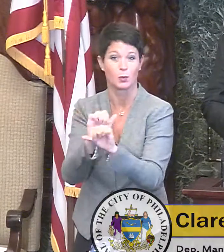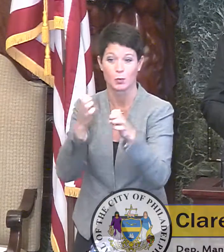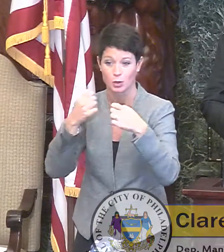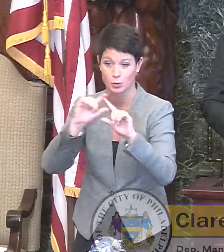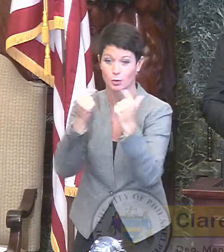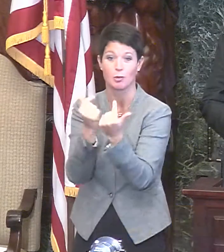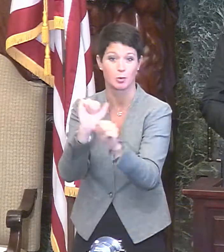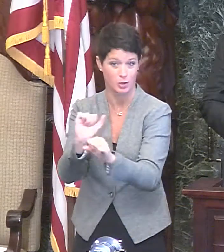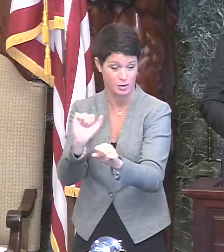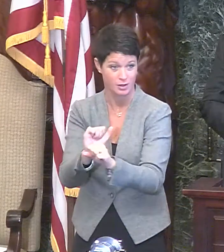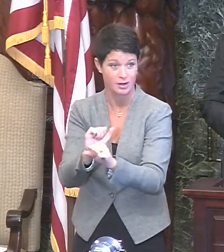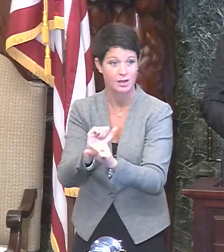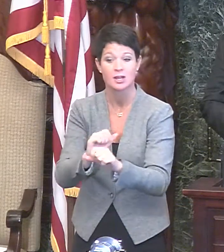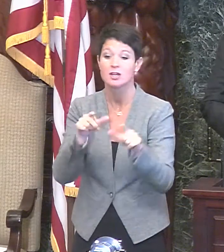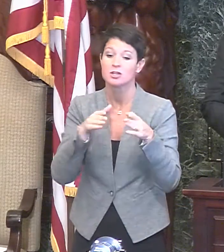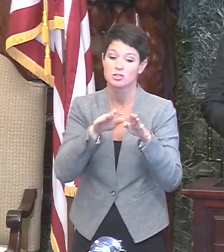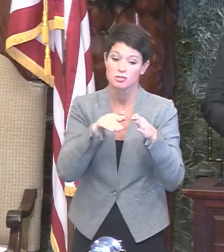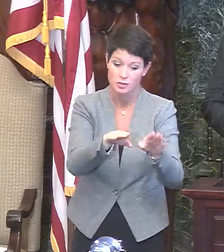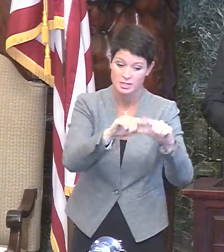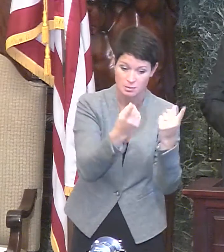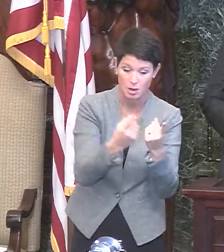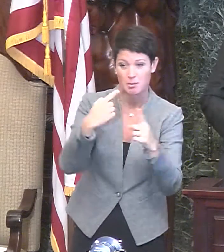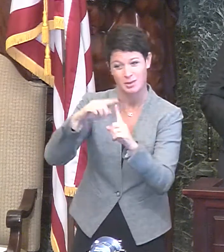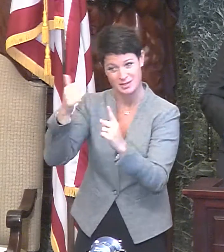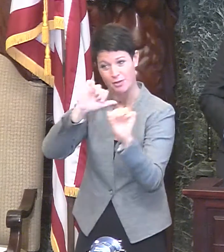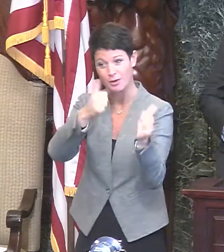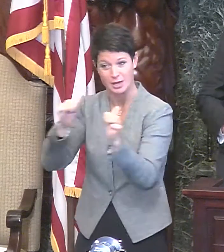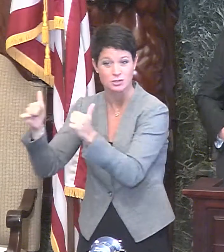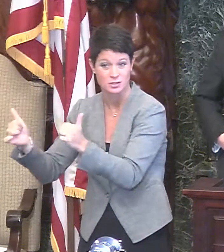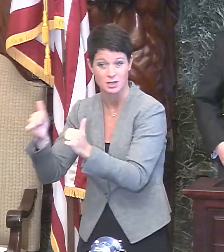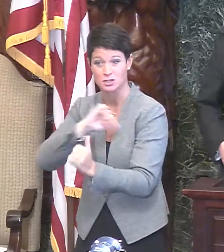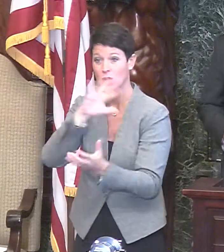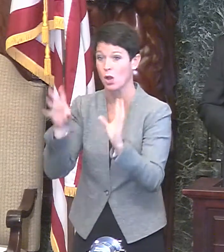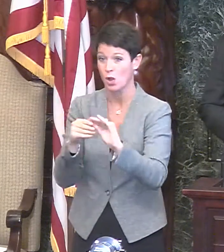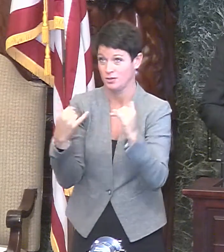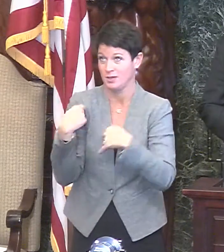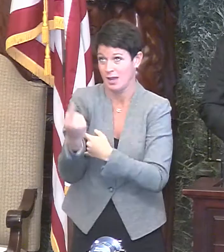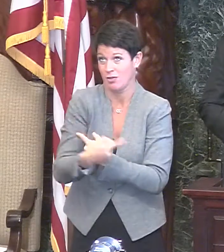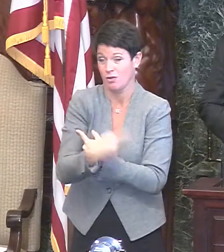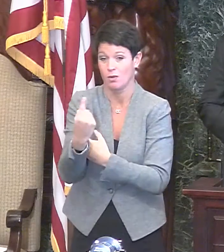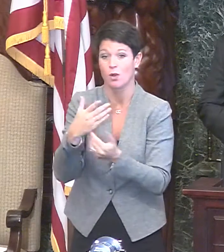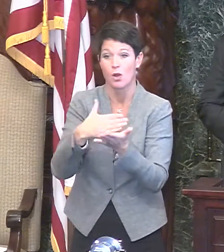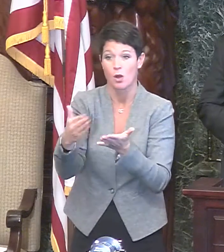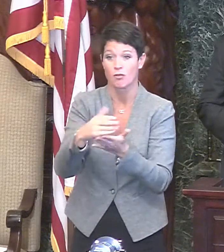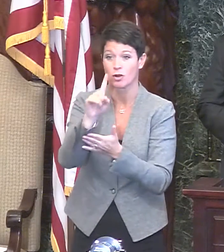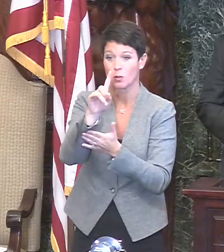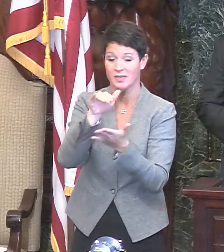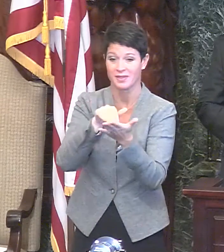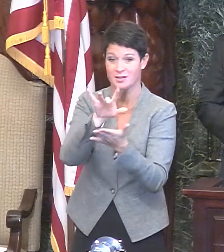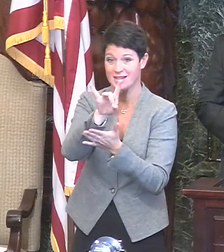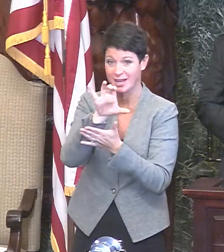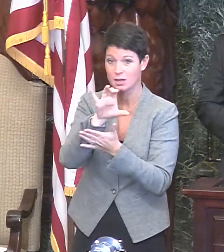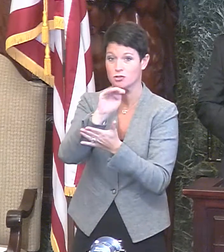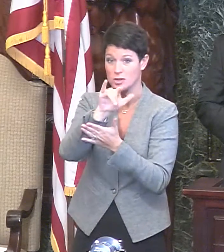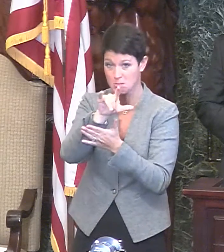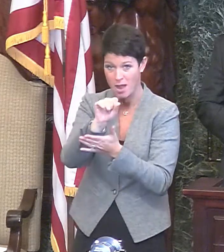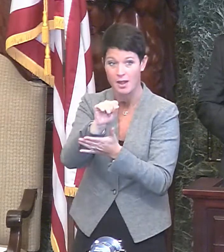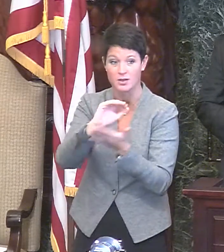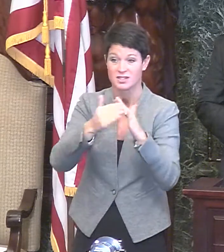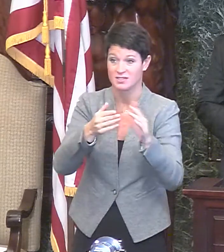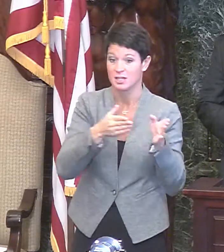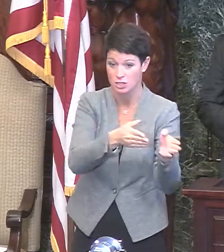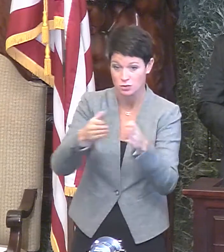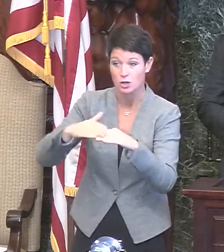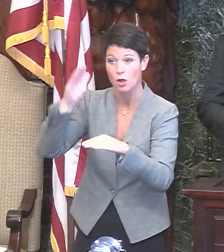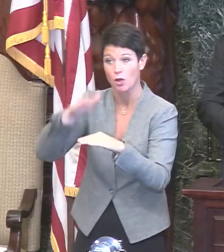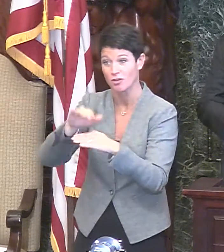12 agencies along with the Streets Department. To date, we have plowed nearly 1,800 miles of city streets, and we've used